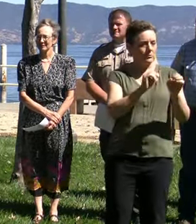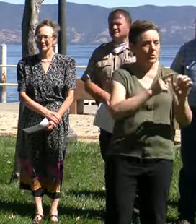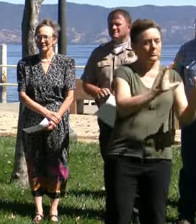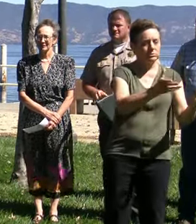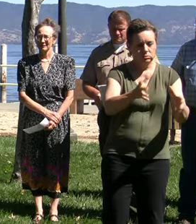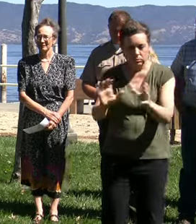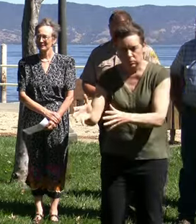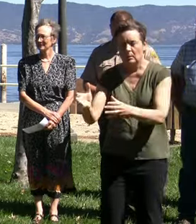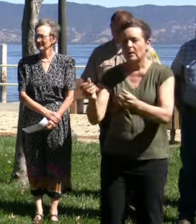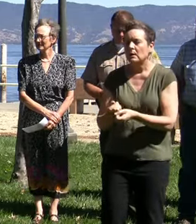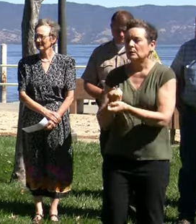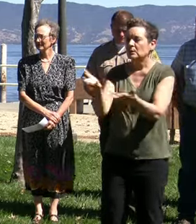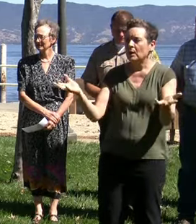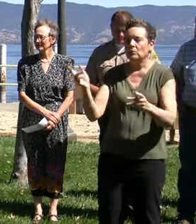distributed.